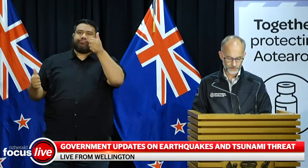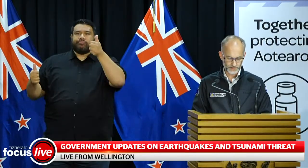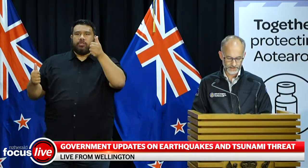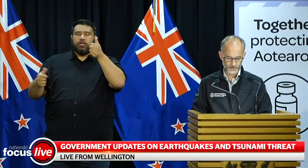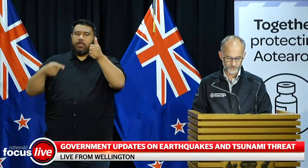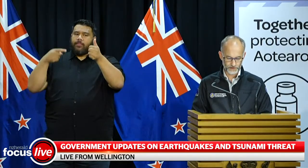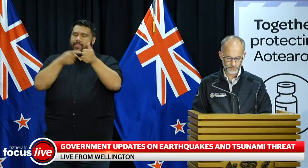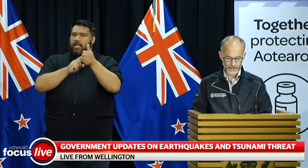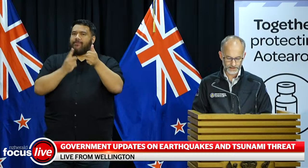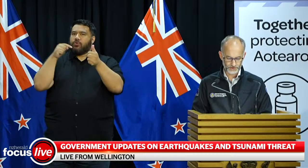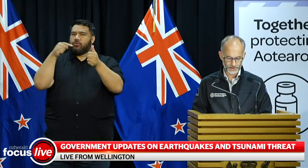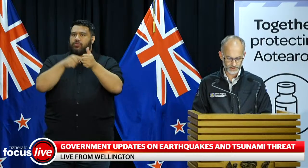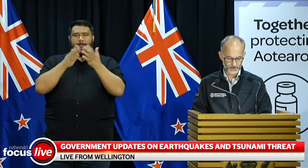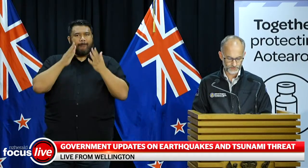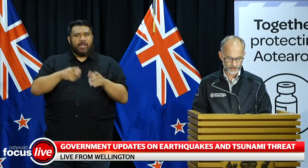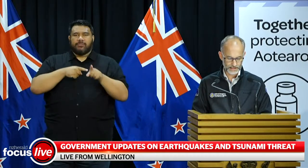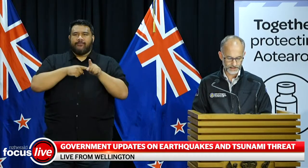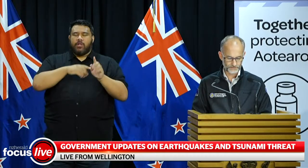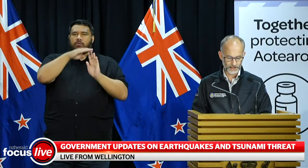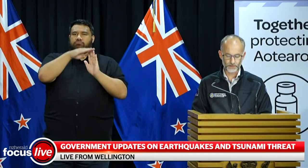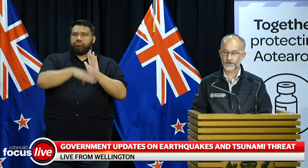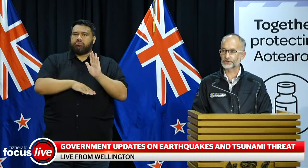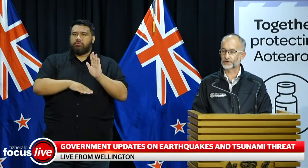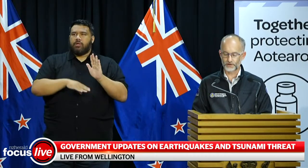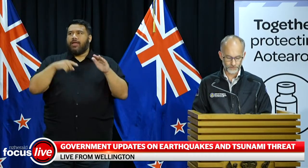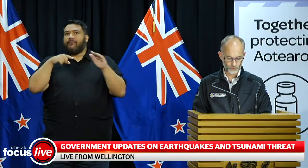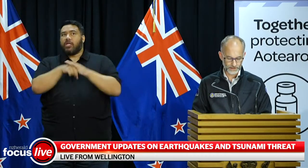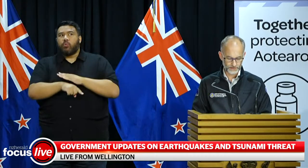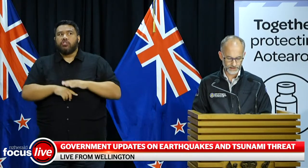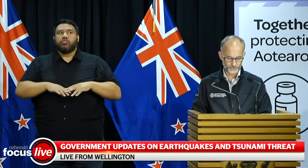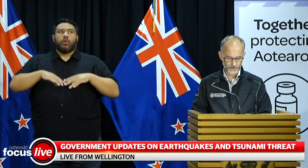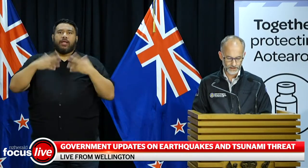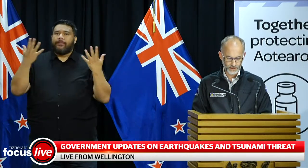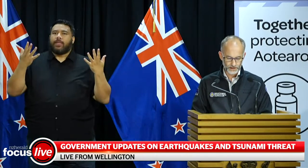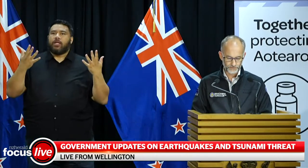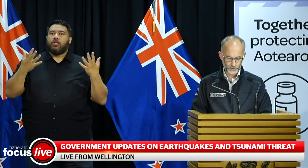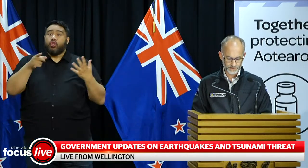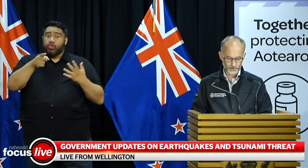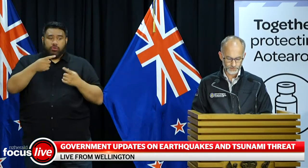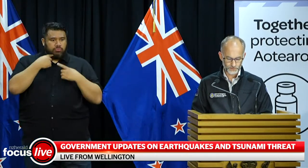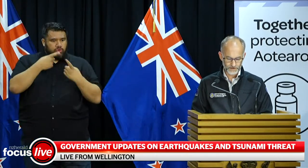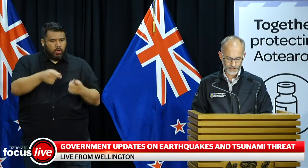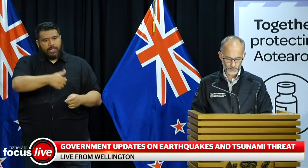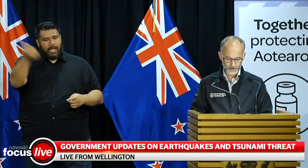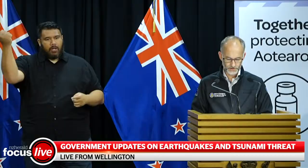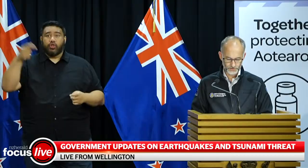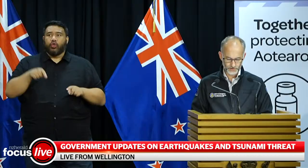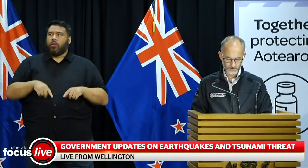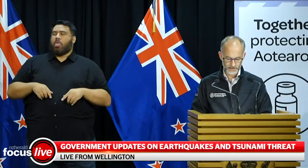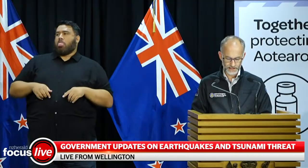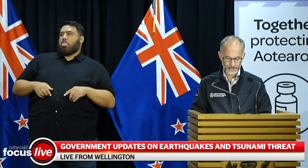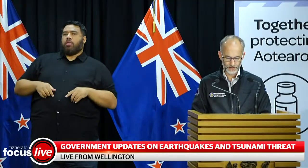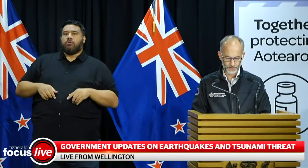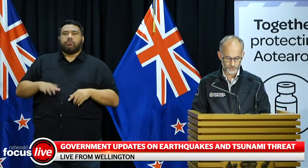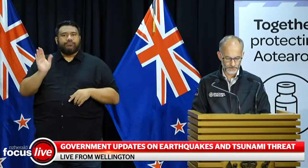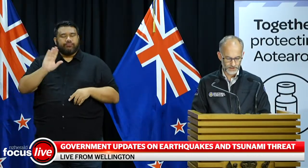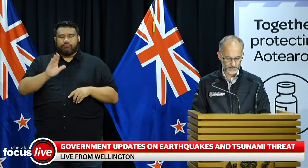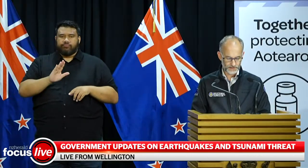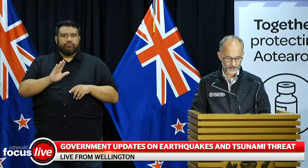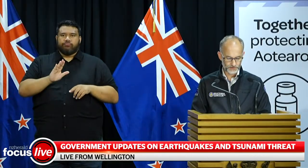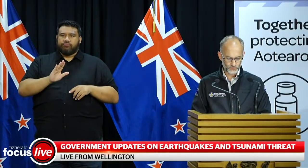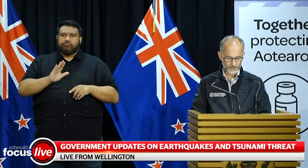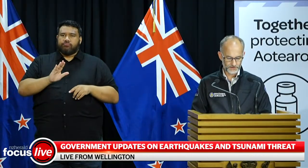defence authorities and follow any instructions regarding evacuation of your area. If you are told to evacuate, do not stay at